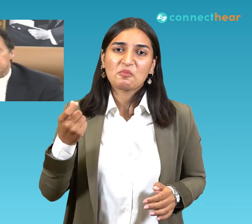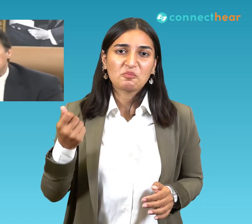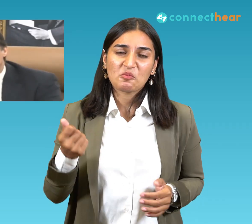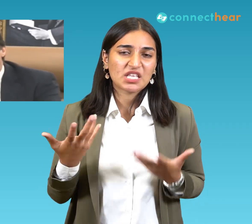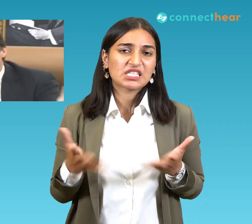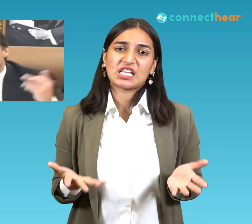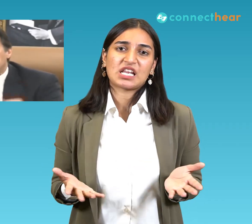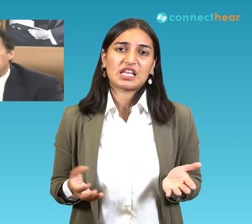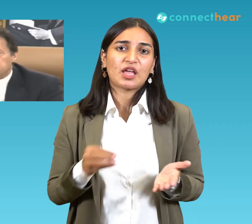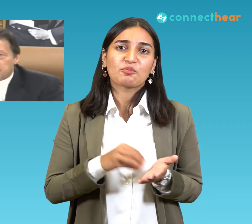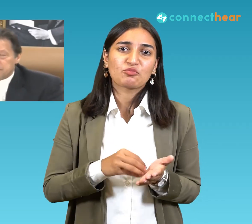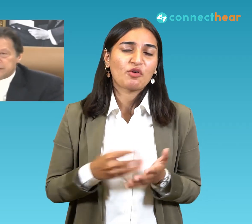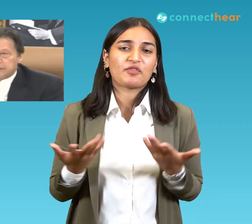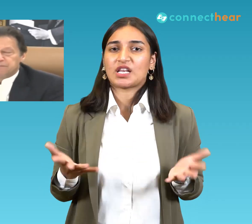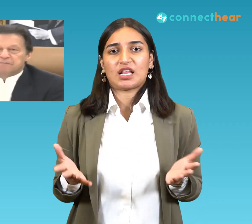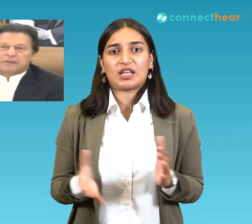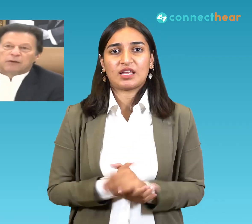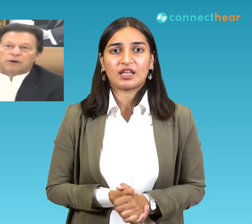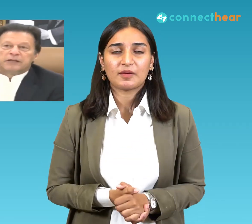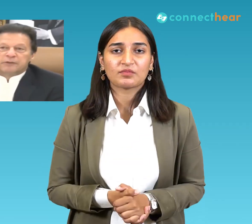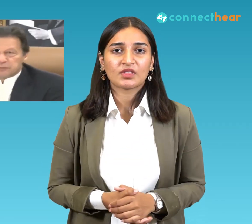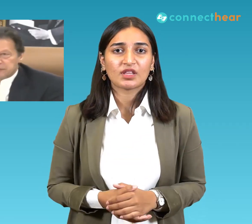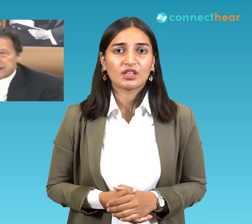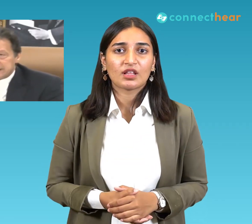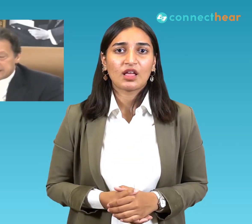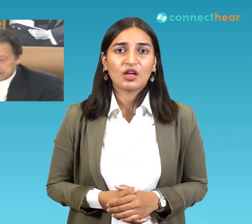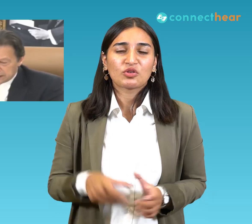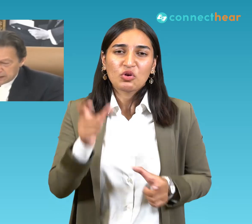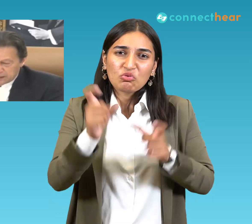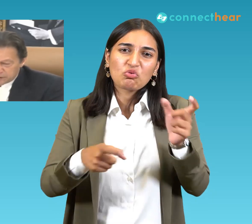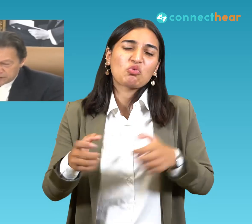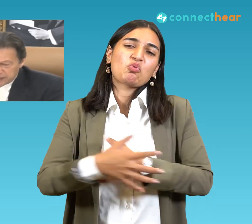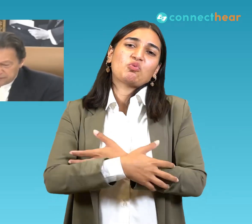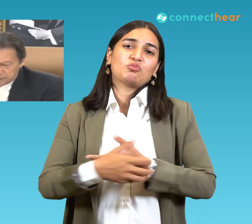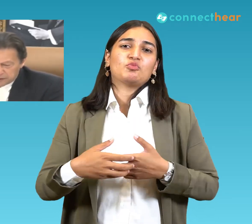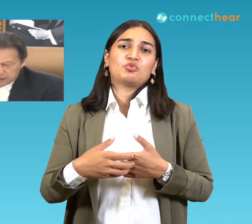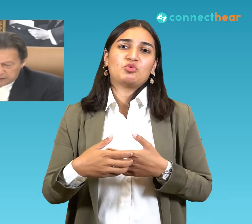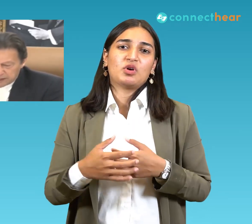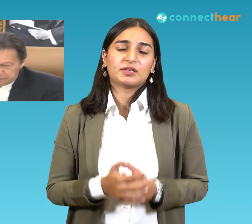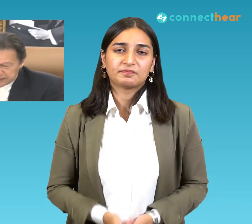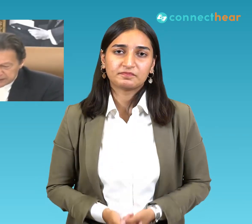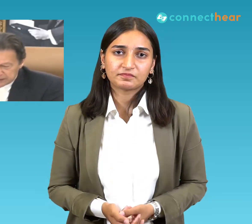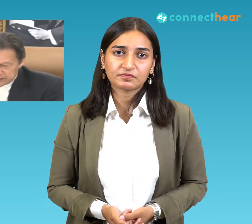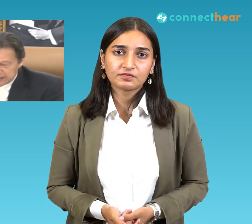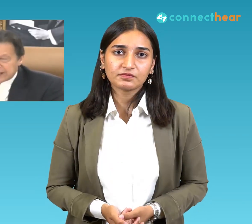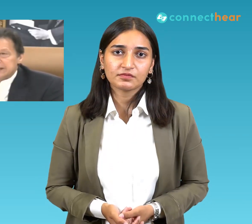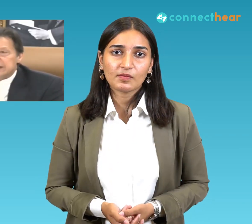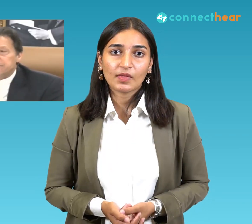inability to sort of raise people out of poverty or even to pay our debts. So therefore, our